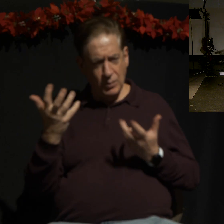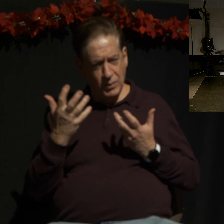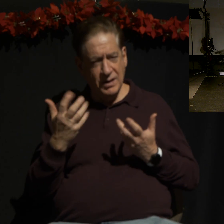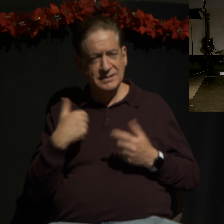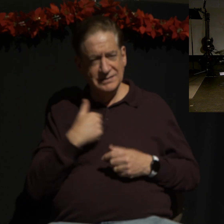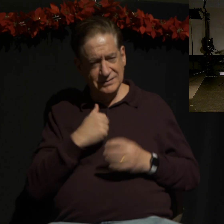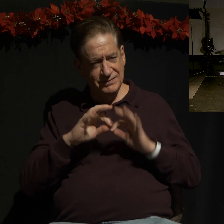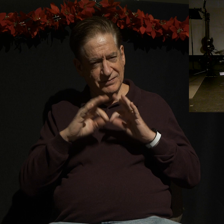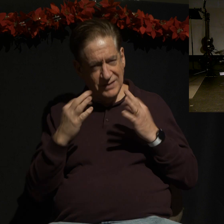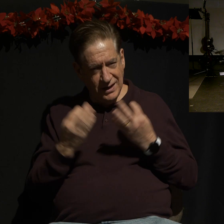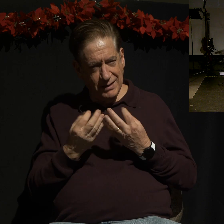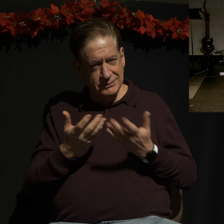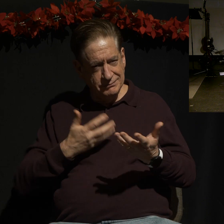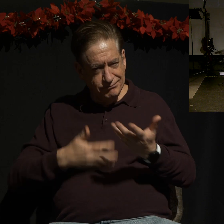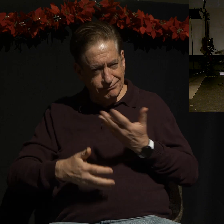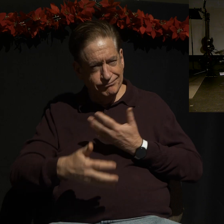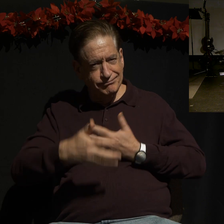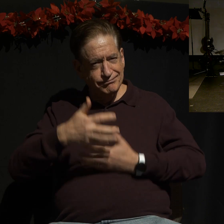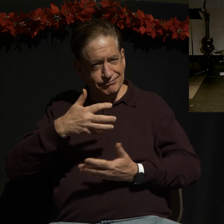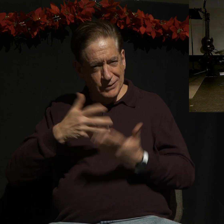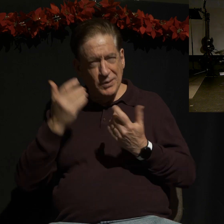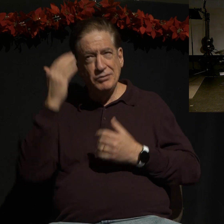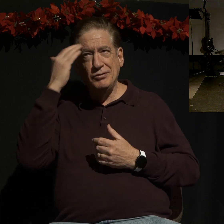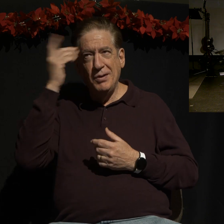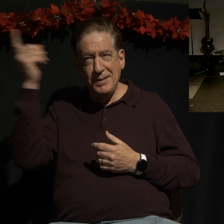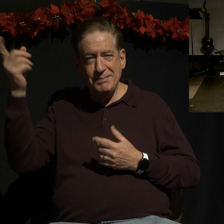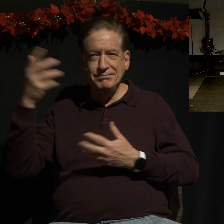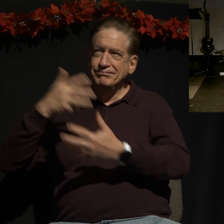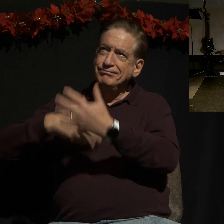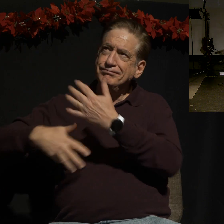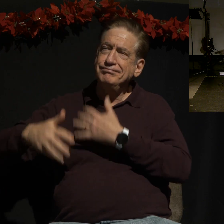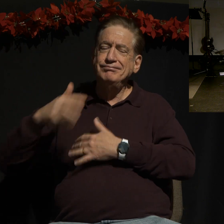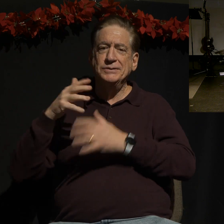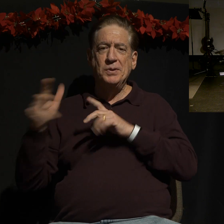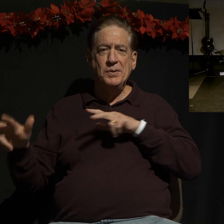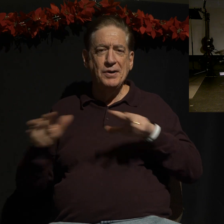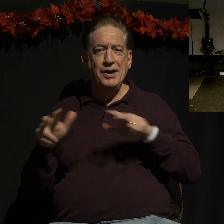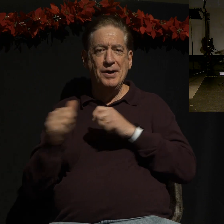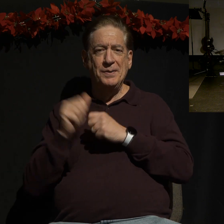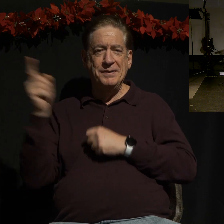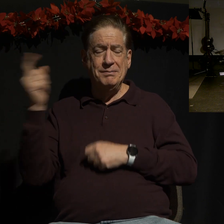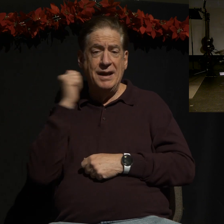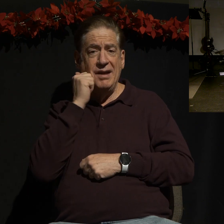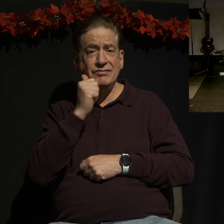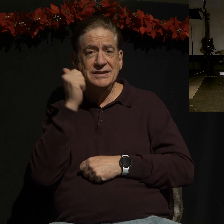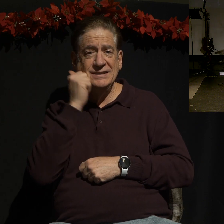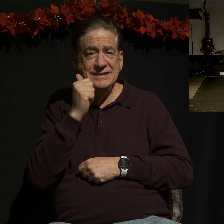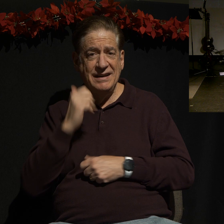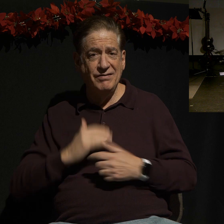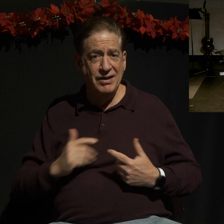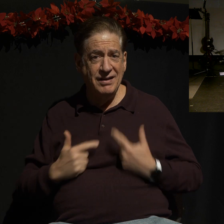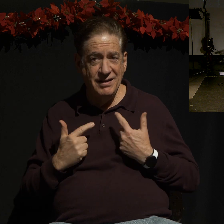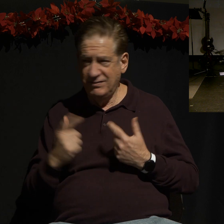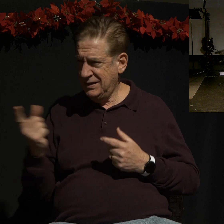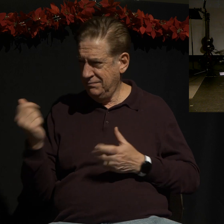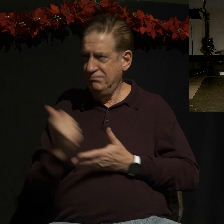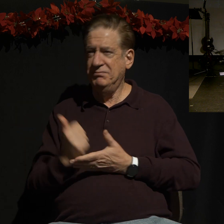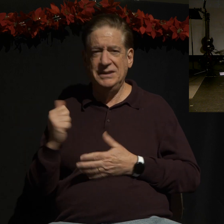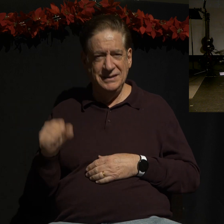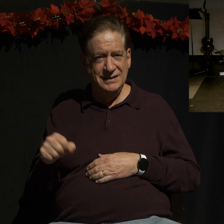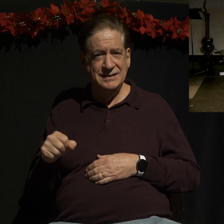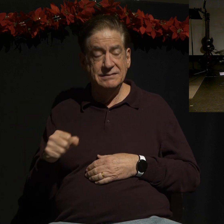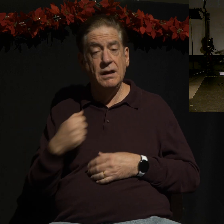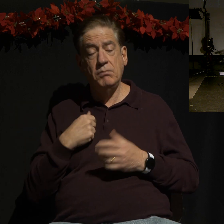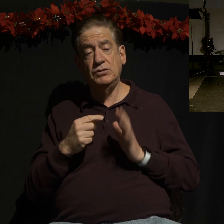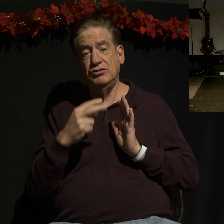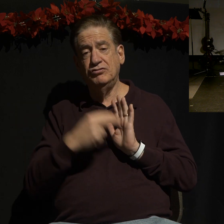be family. He wants us to know him. He wants us to walk with him every single day of our life. And so I want to read